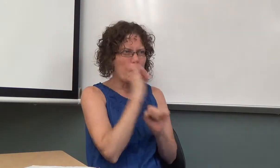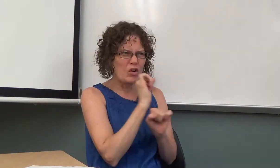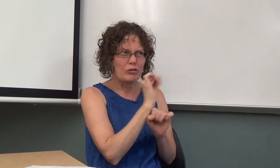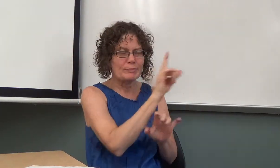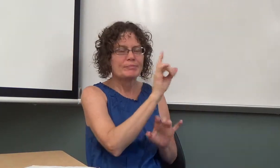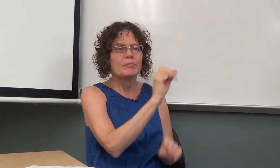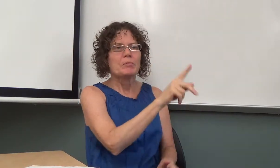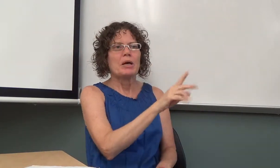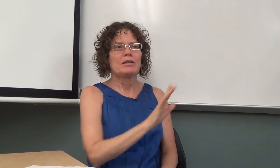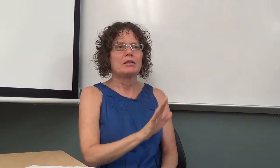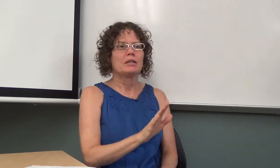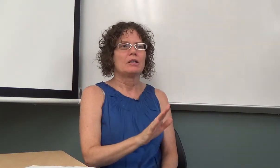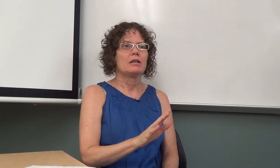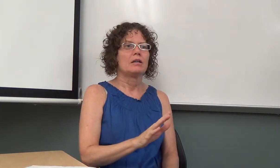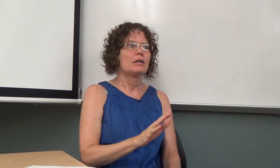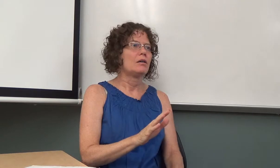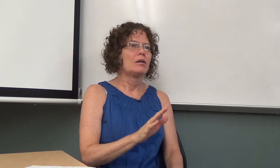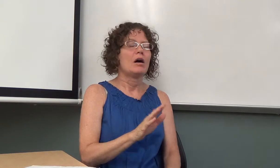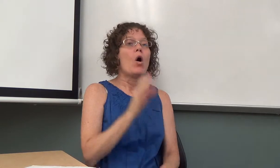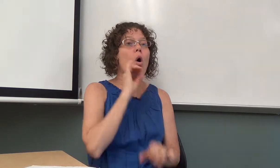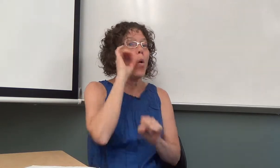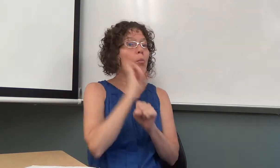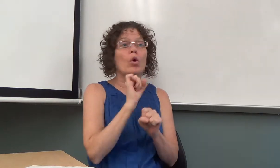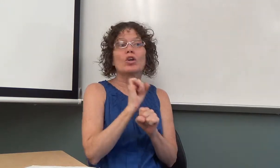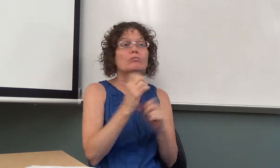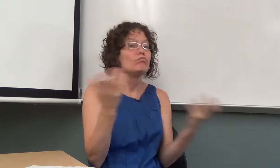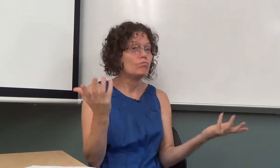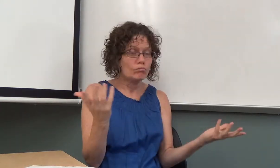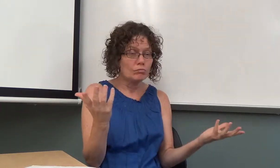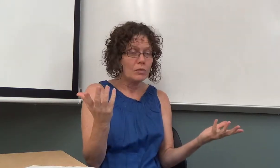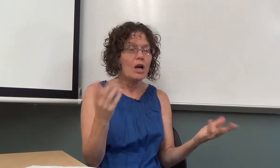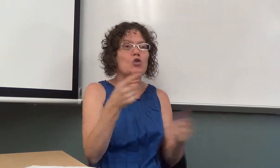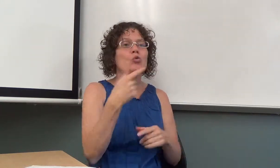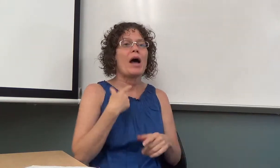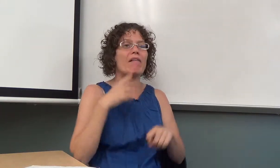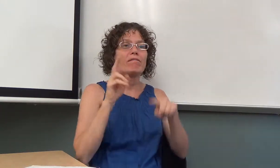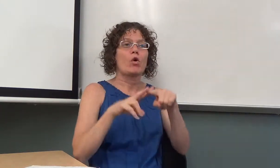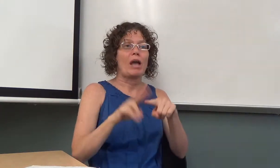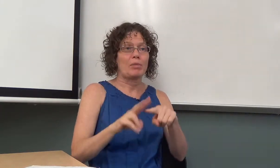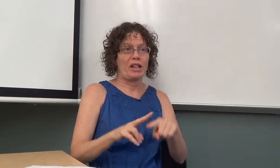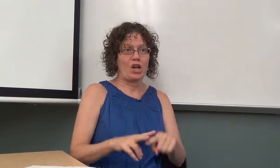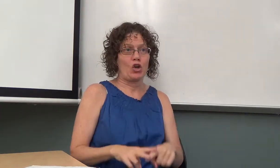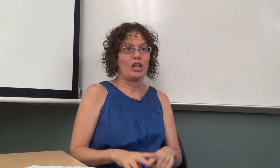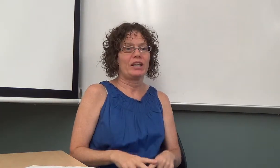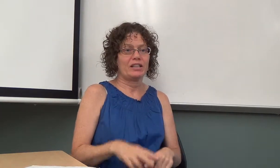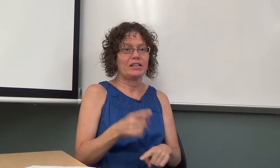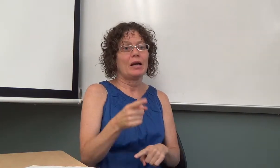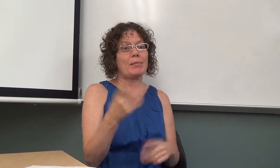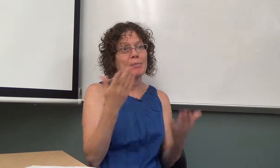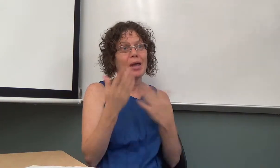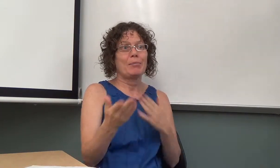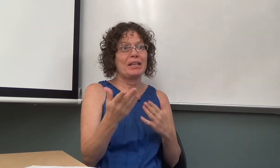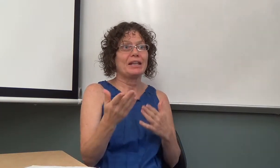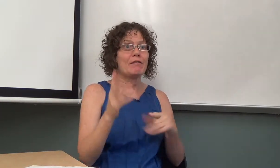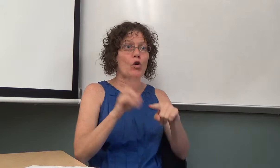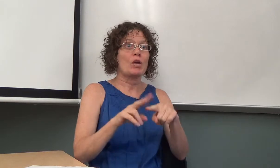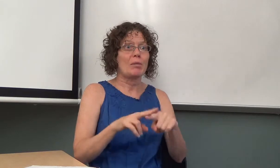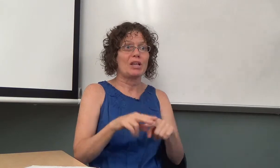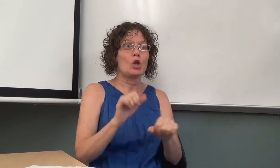so homework assignment, guys. You have vocabulary. So you might want to take out that vocabulary worksheet that I gave